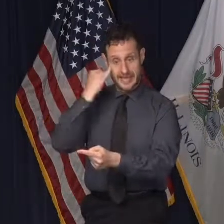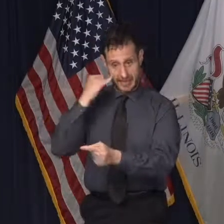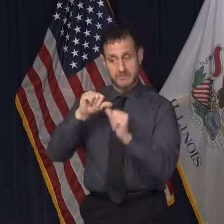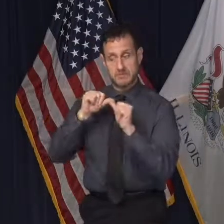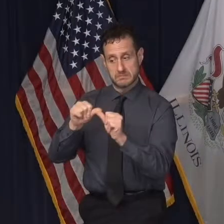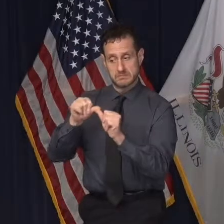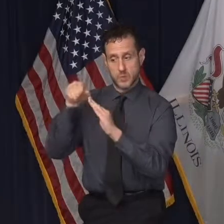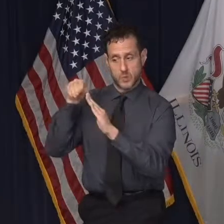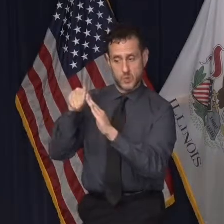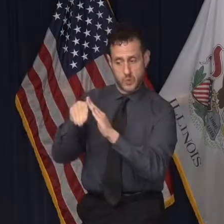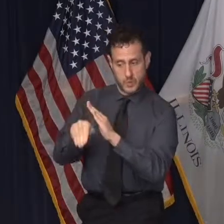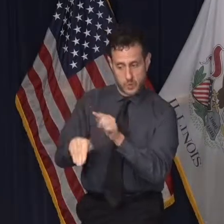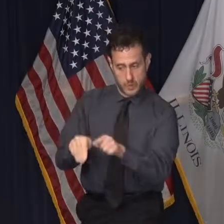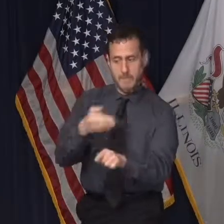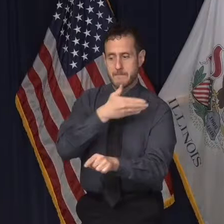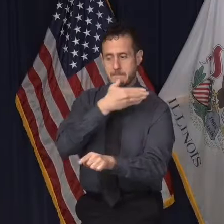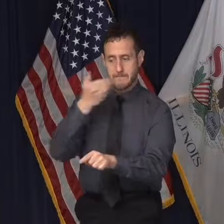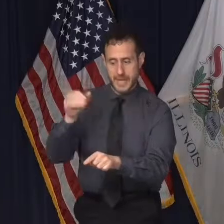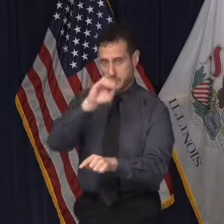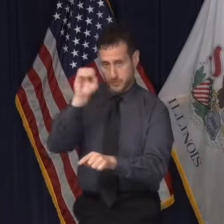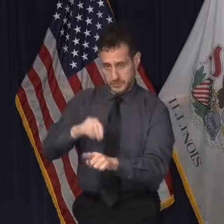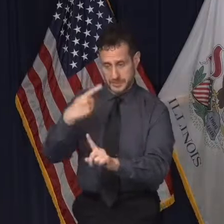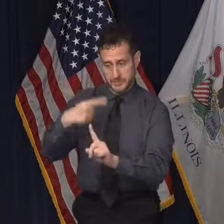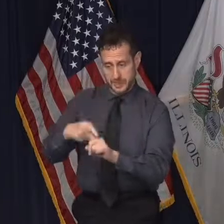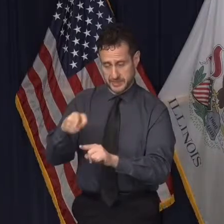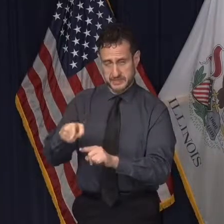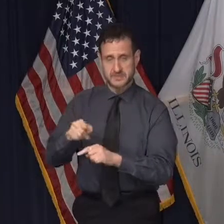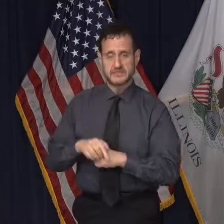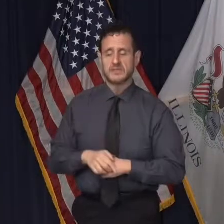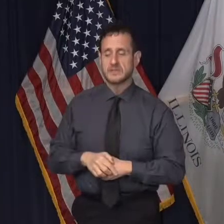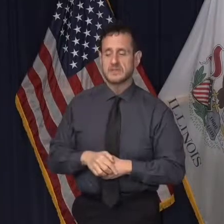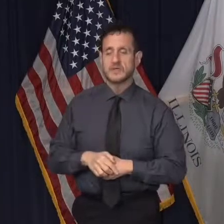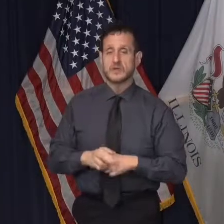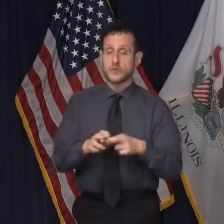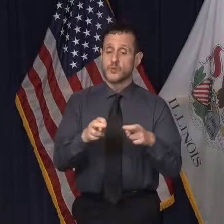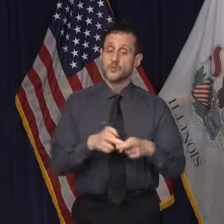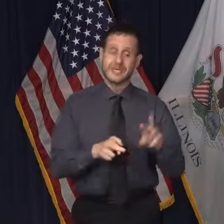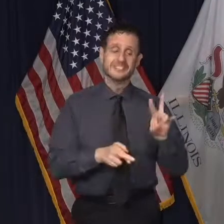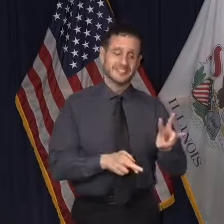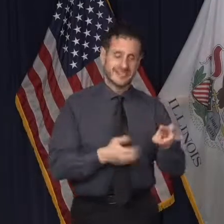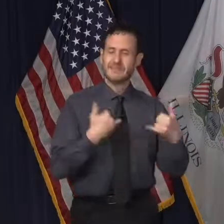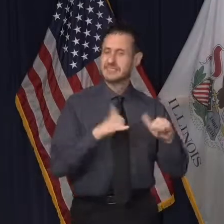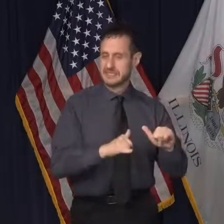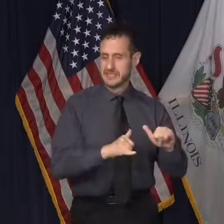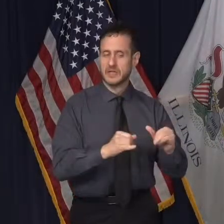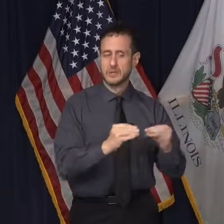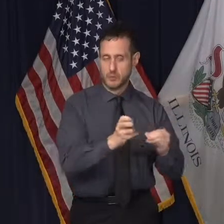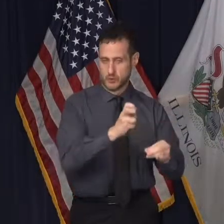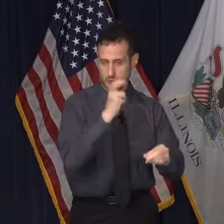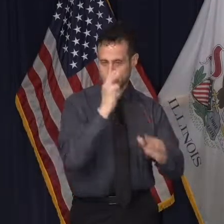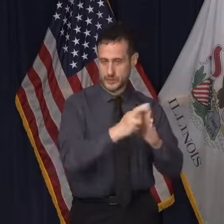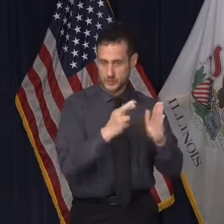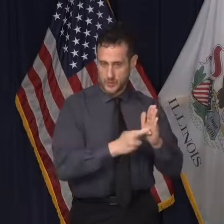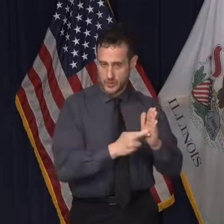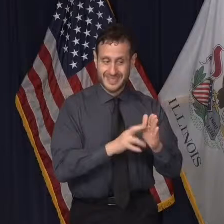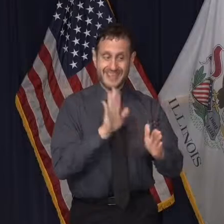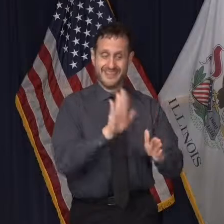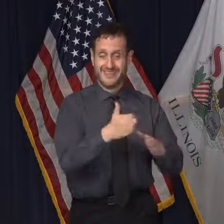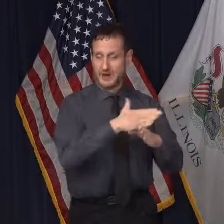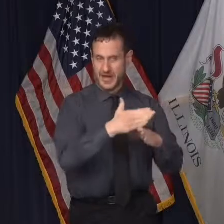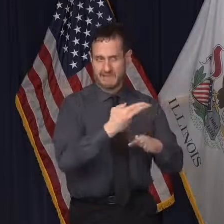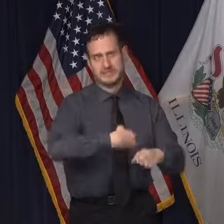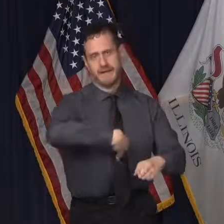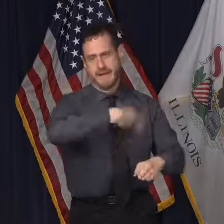continue in the right direction, Region 7 will stay put in its current mitigation status until the average